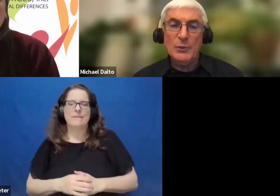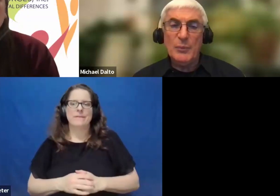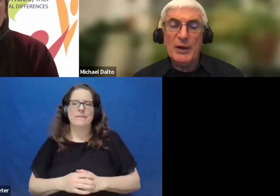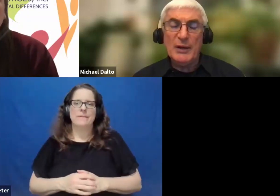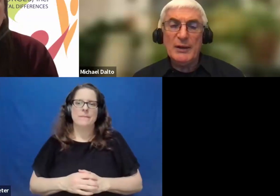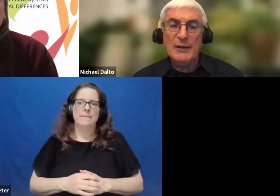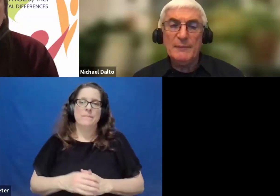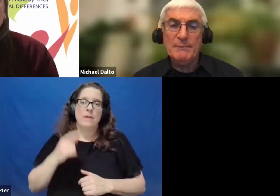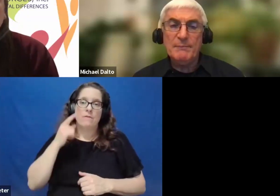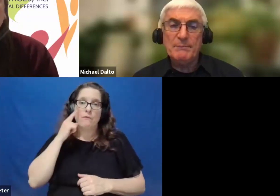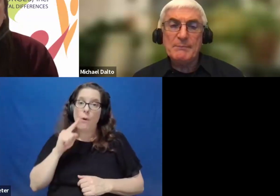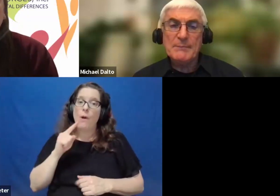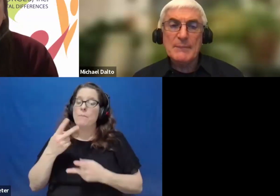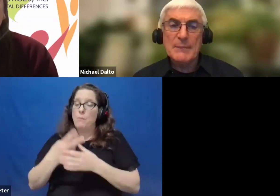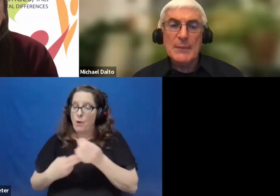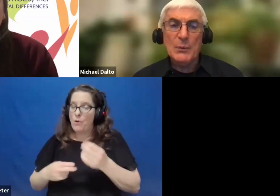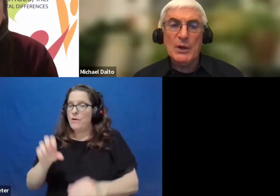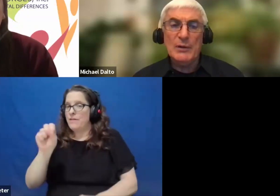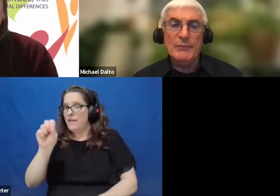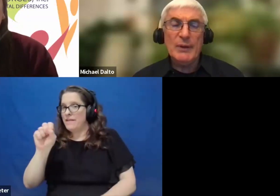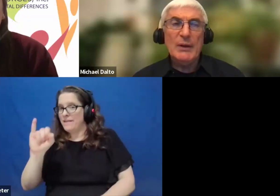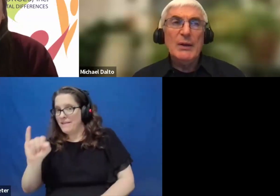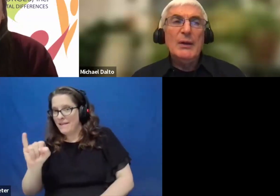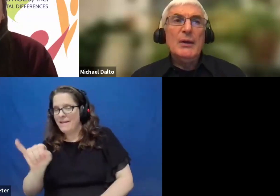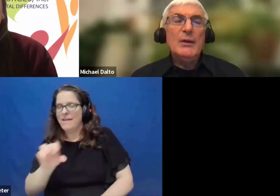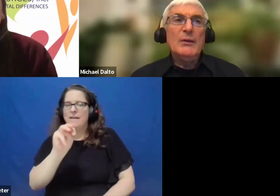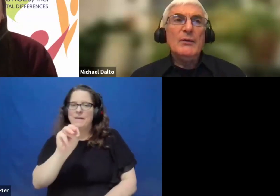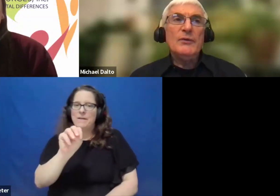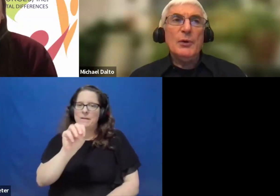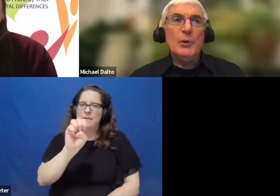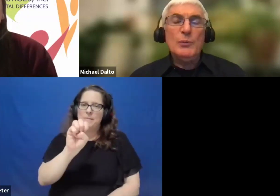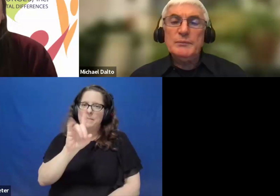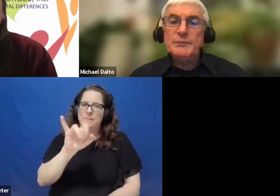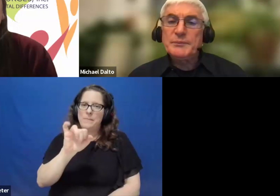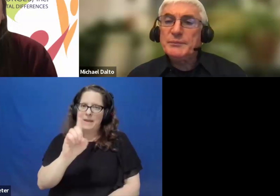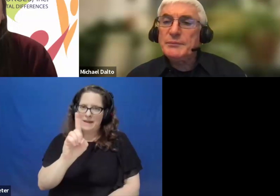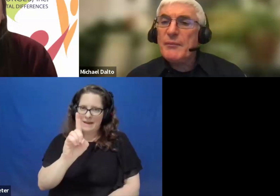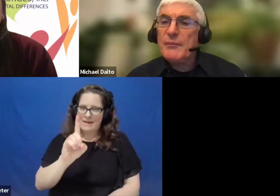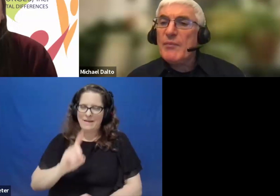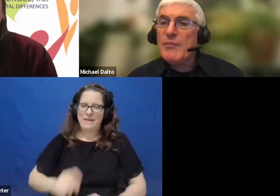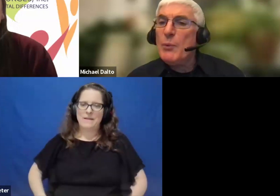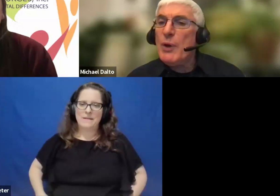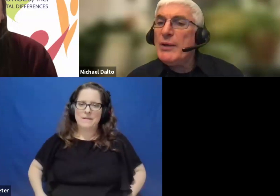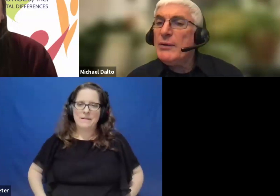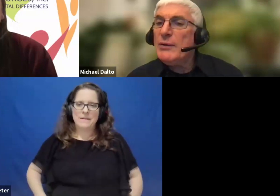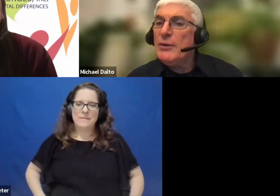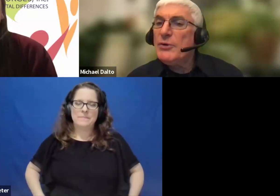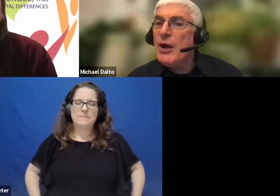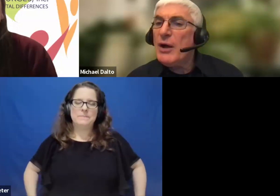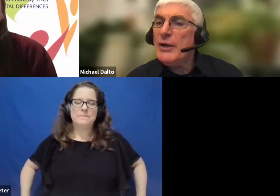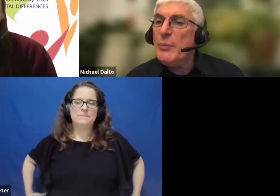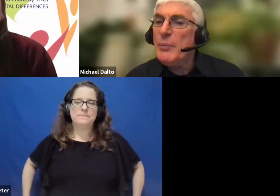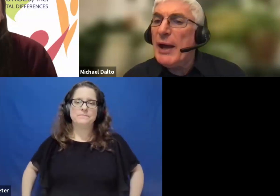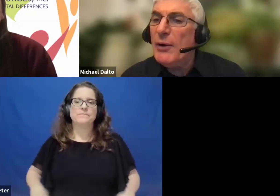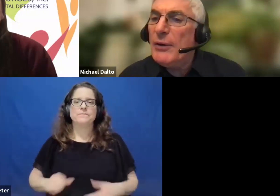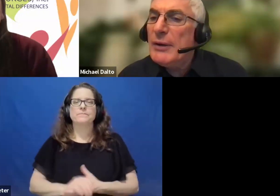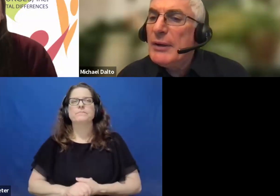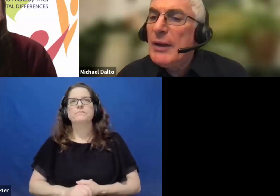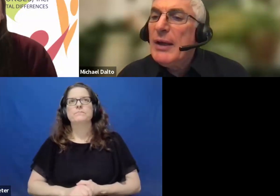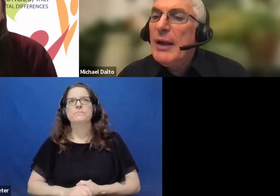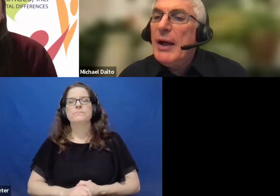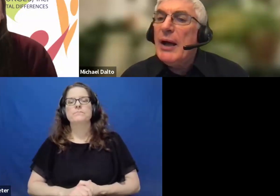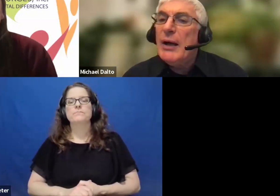SSI or Medicaid. Okay. So when you're talking